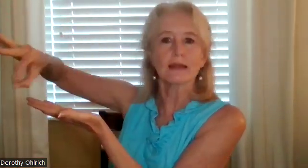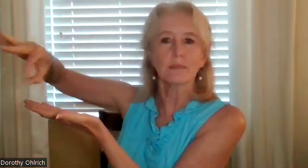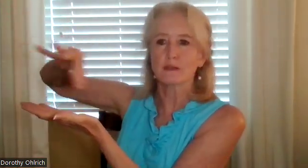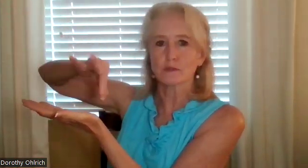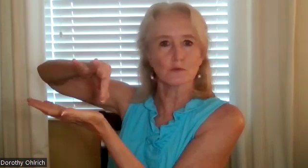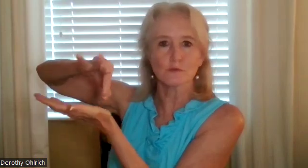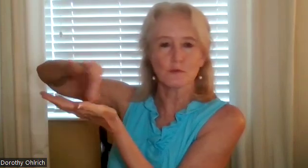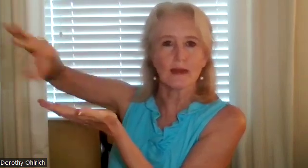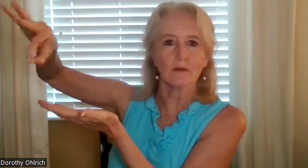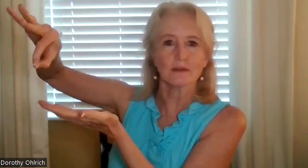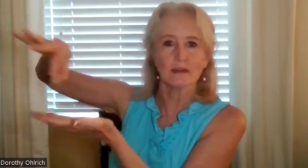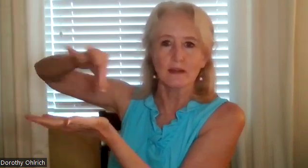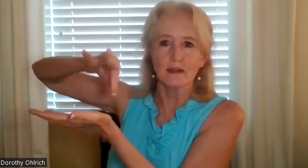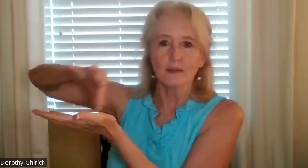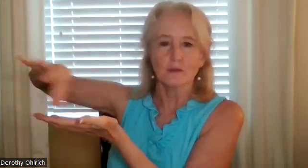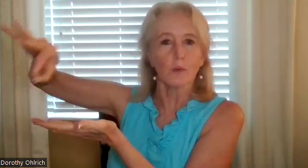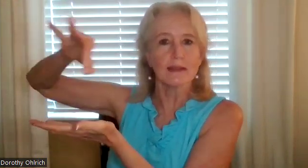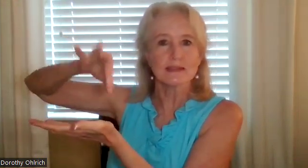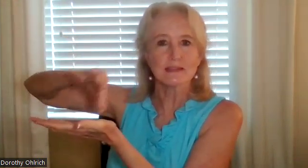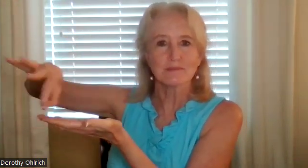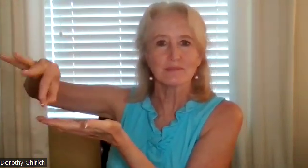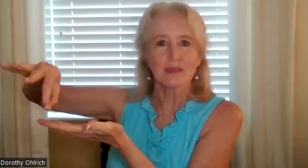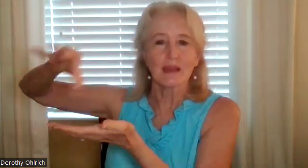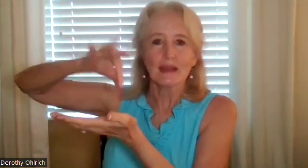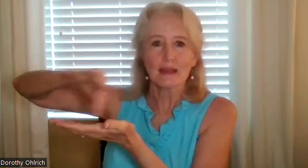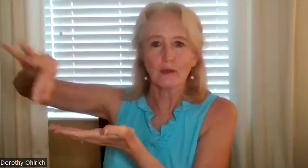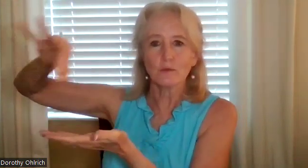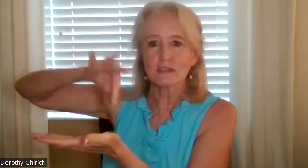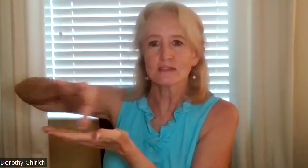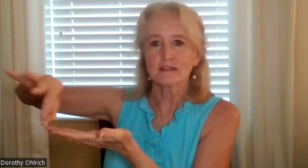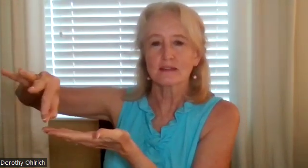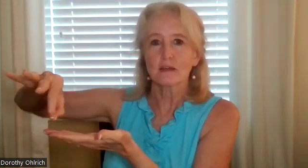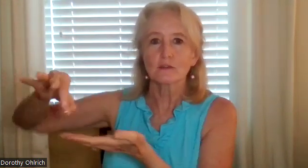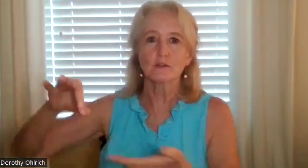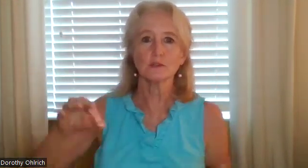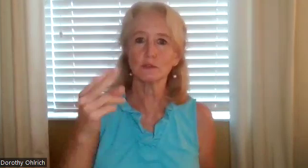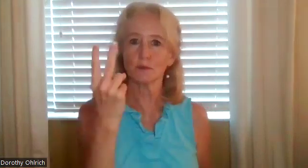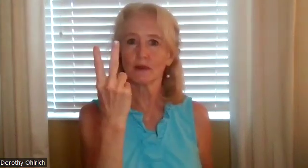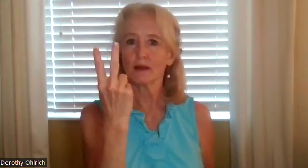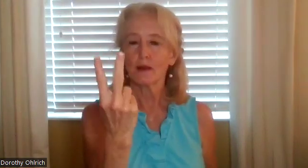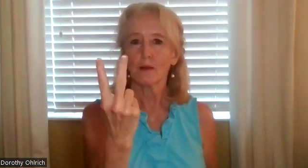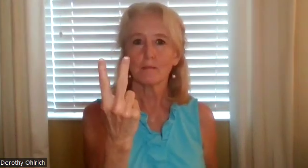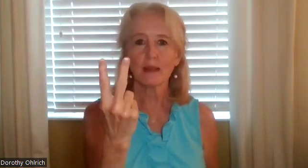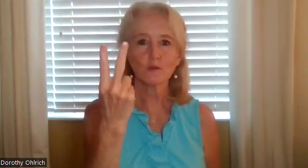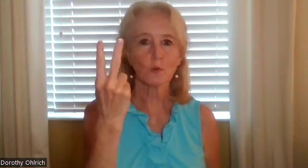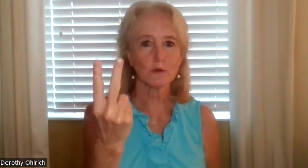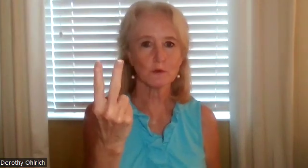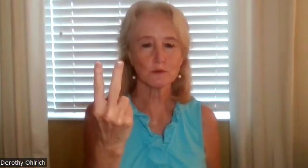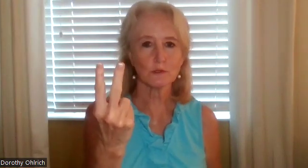writing, but just go straight out twice. Count to 2. Make sure when you do